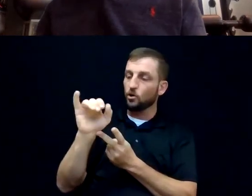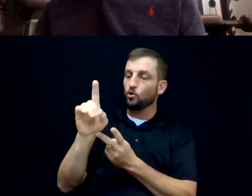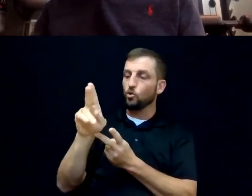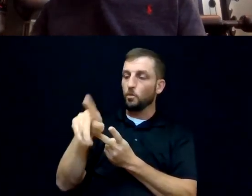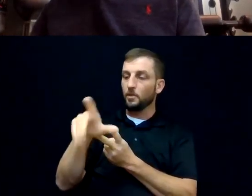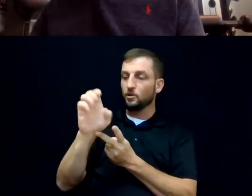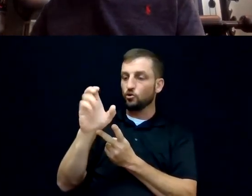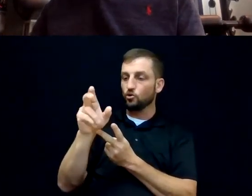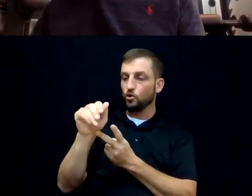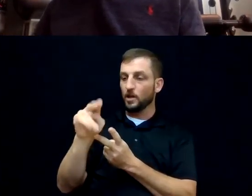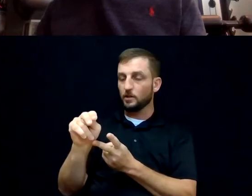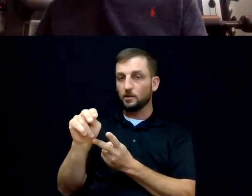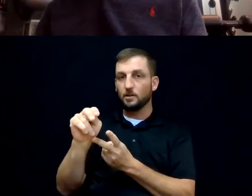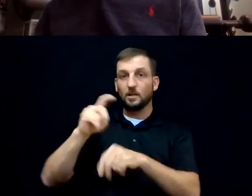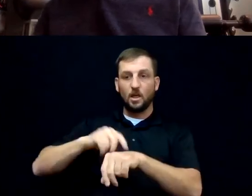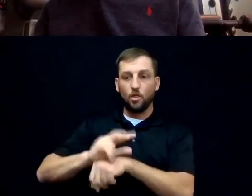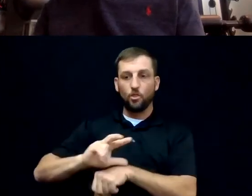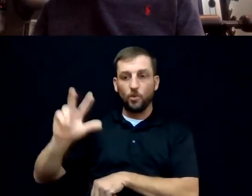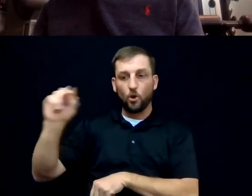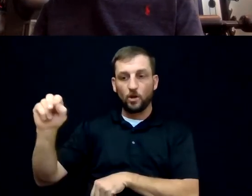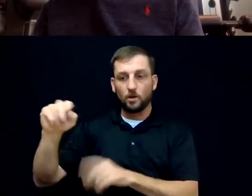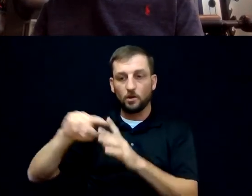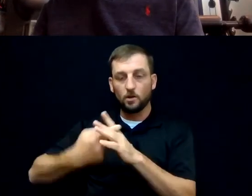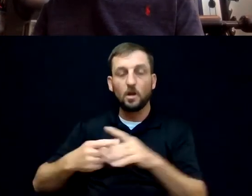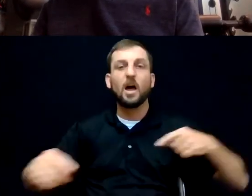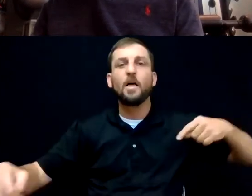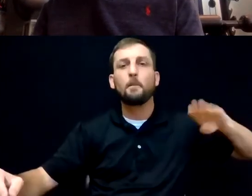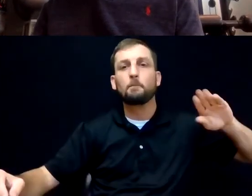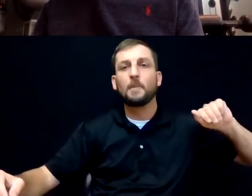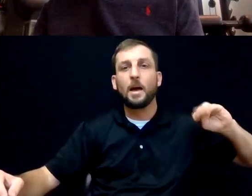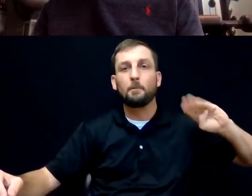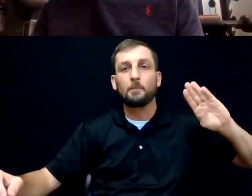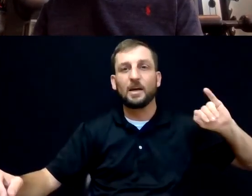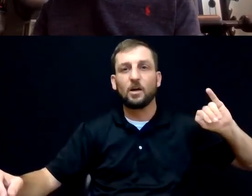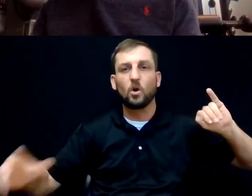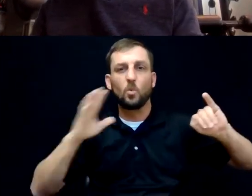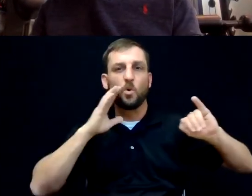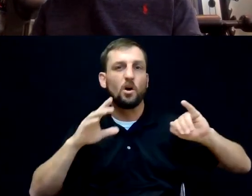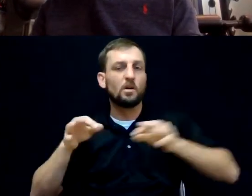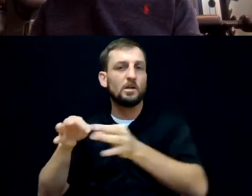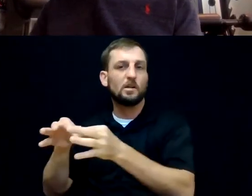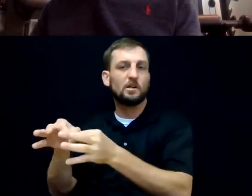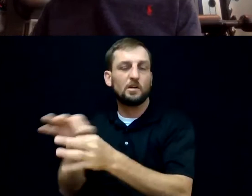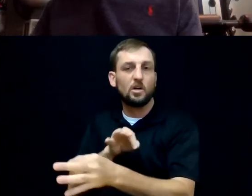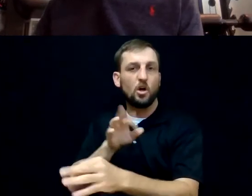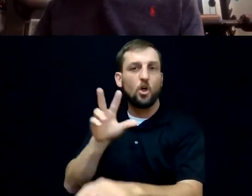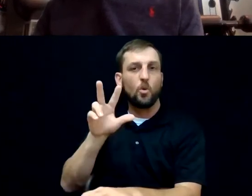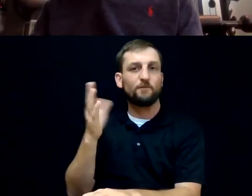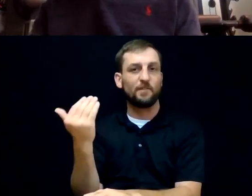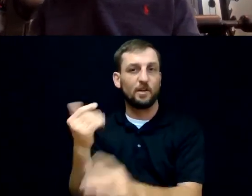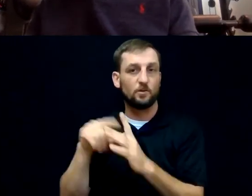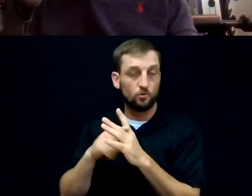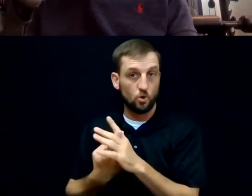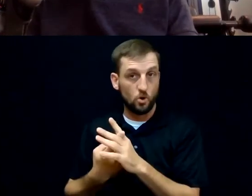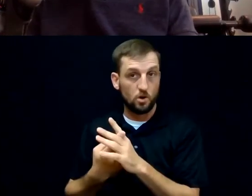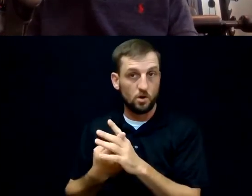at 3:30. Jamar, this is Bambi. We'll start back at 3:15. I want to